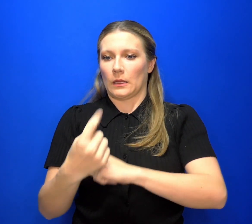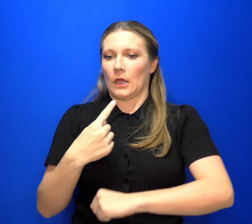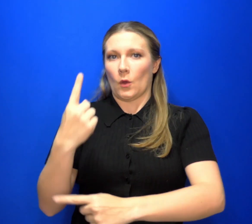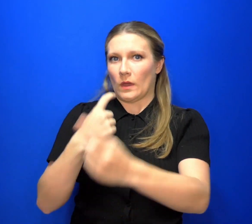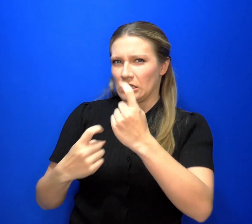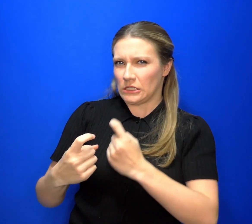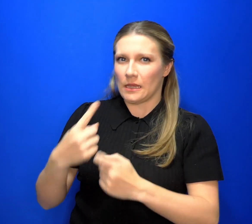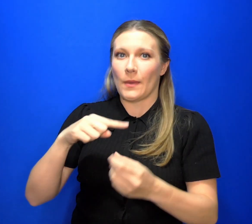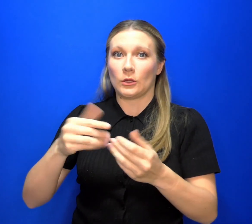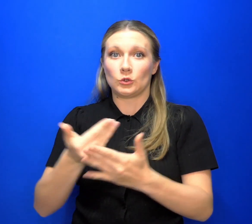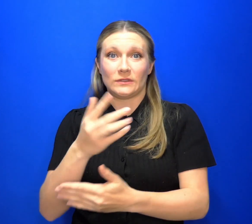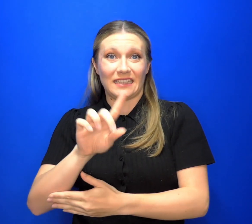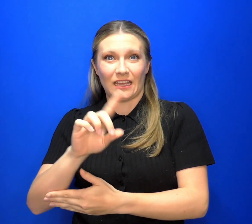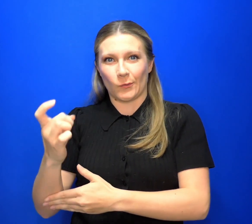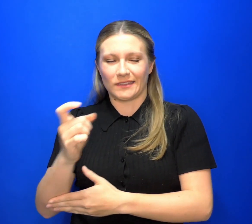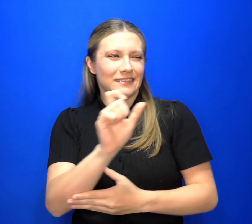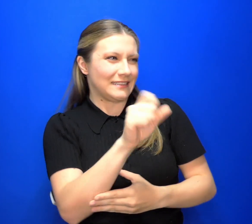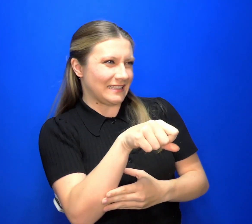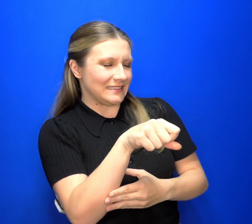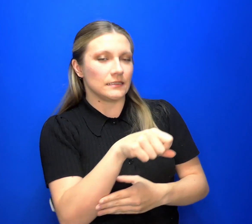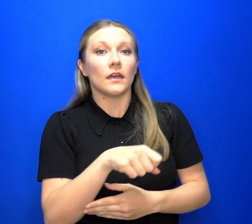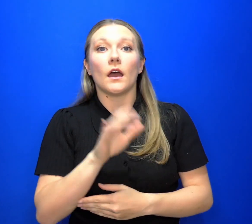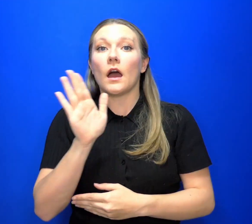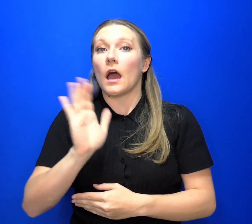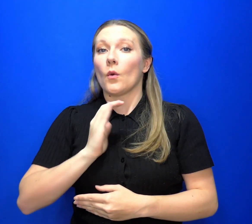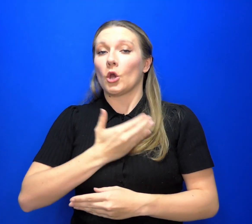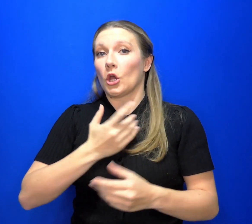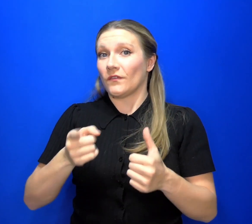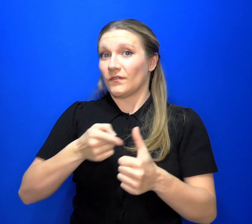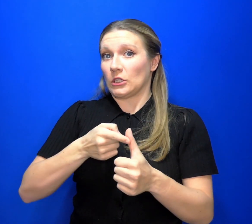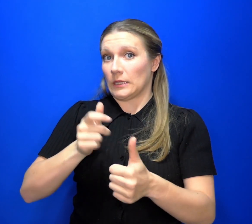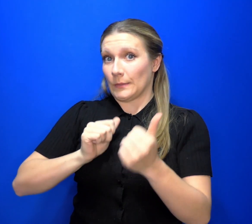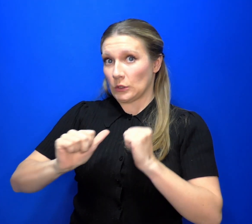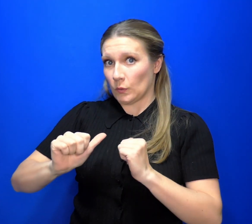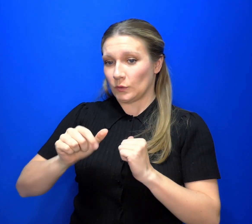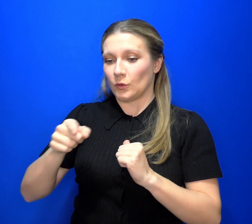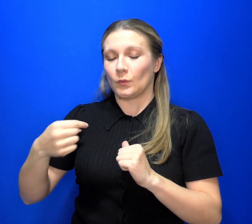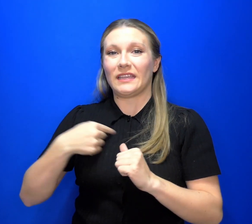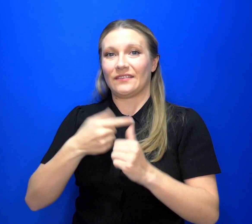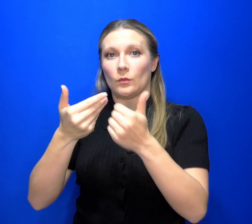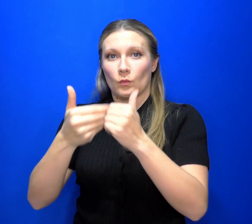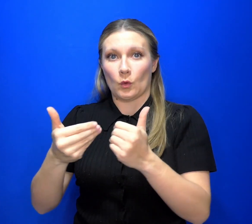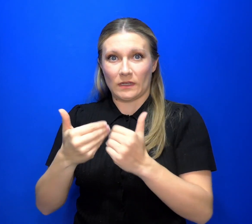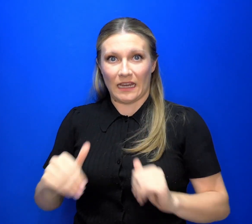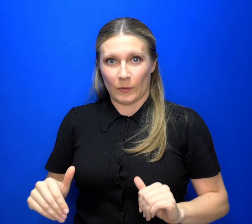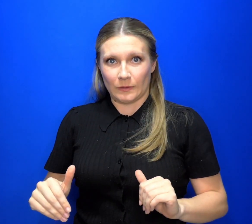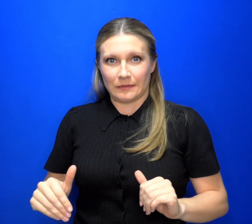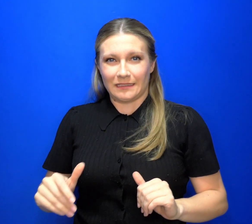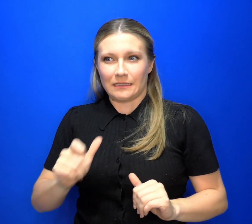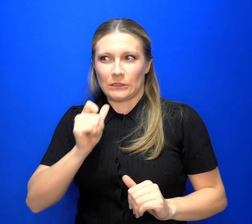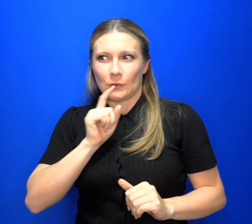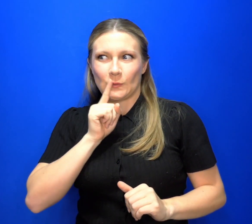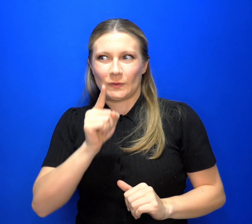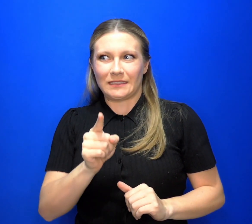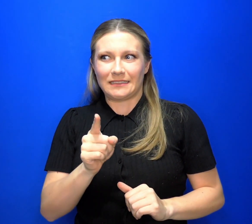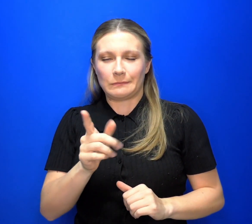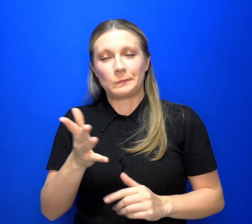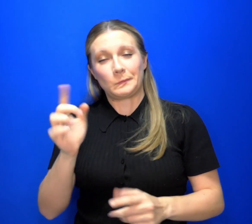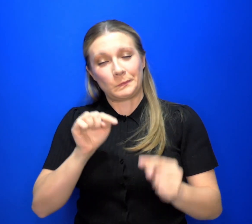about being newly diagnosed. And Yes. this is going to be our first episode about it. We have it broken down. It's not really, it's going to be a